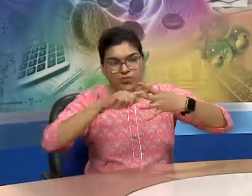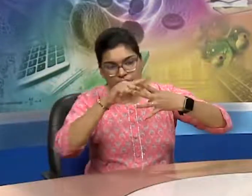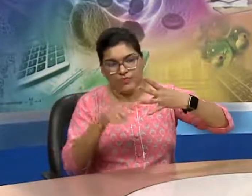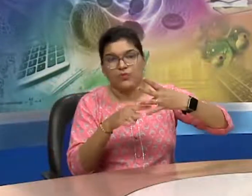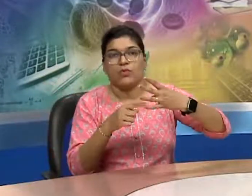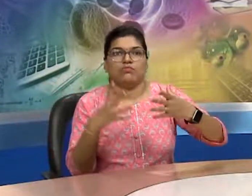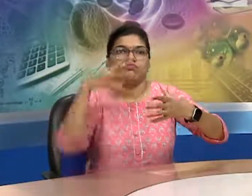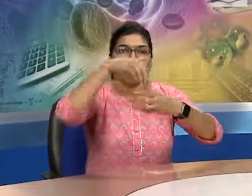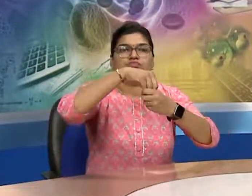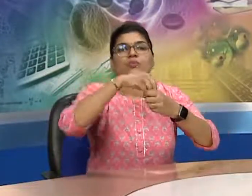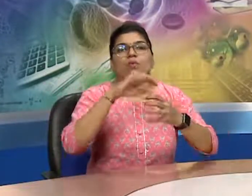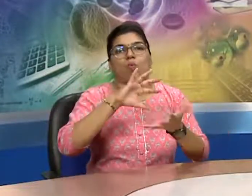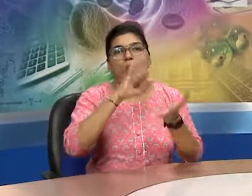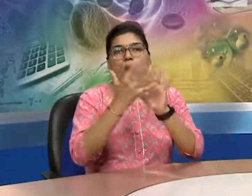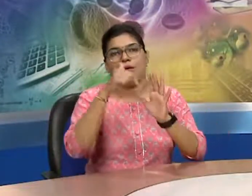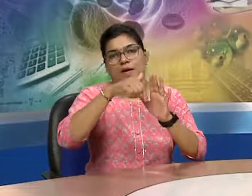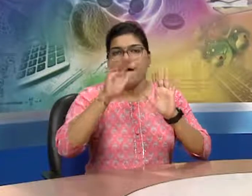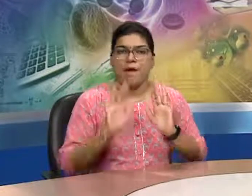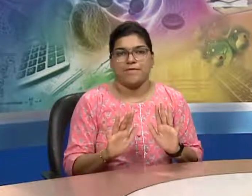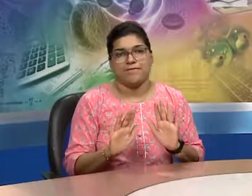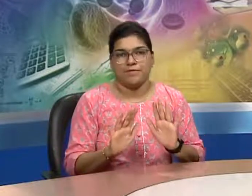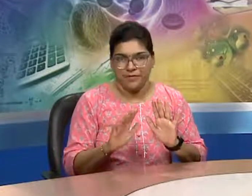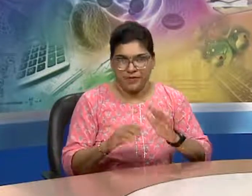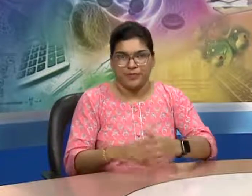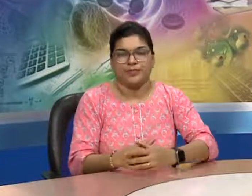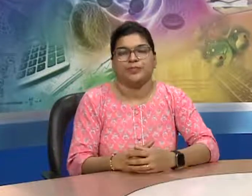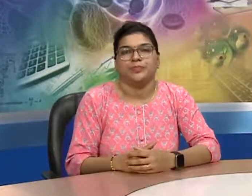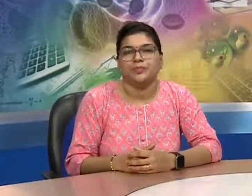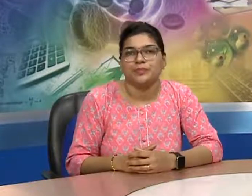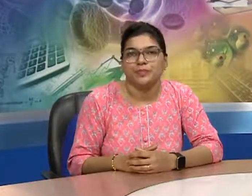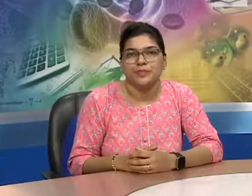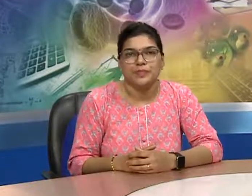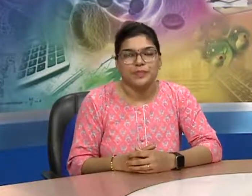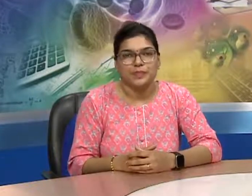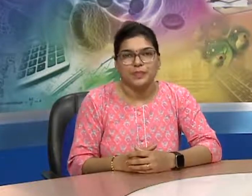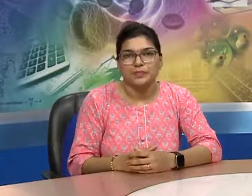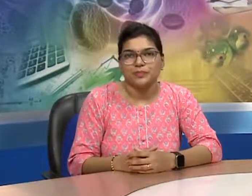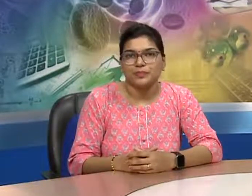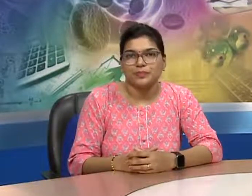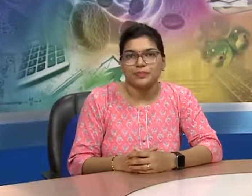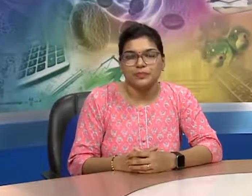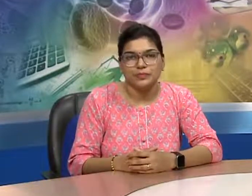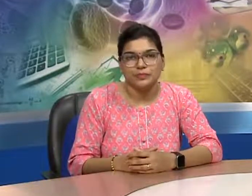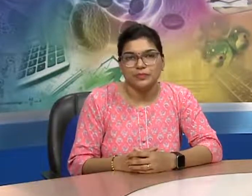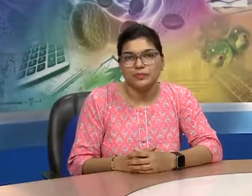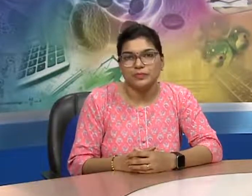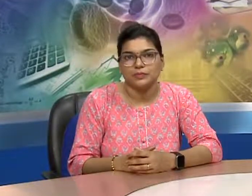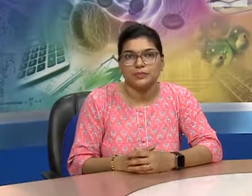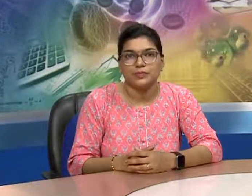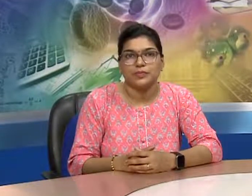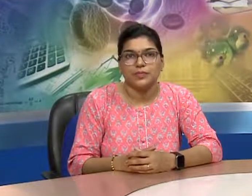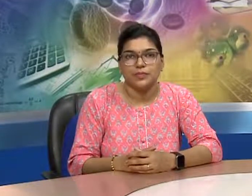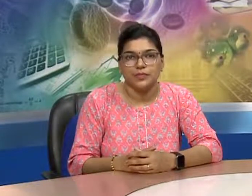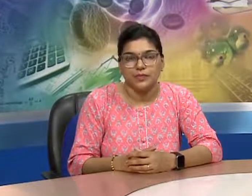Estuarine is having different rivers water mixed together, and ocean you all must be aware